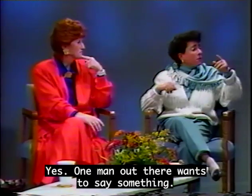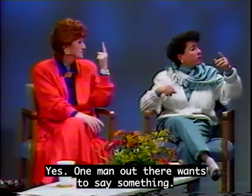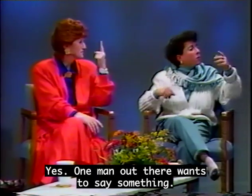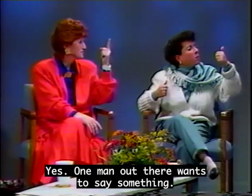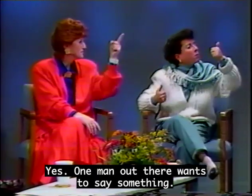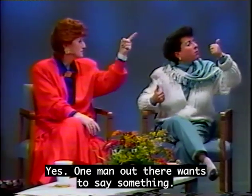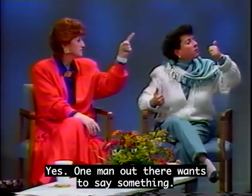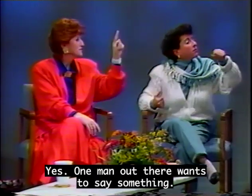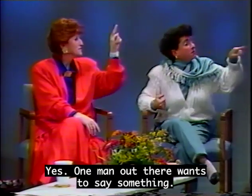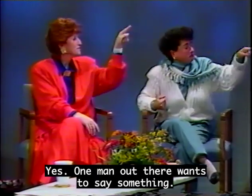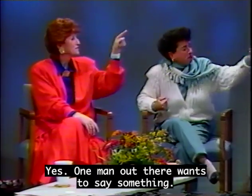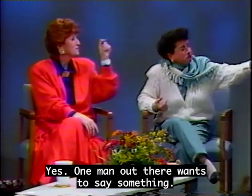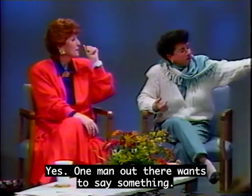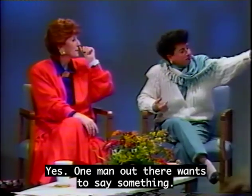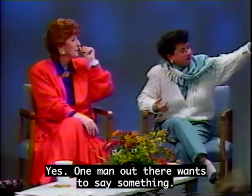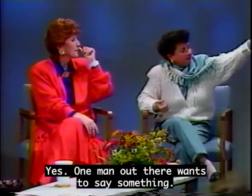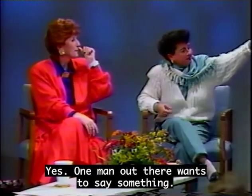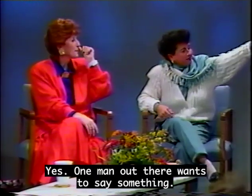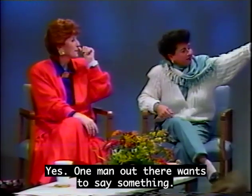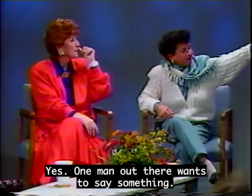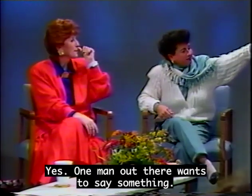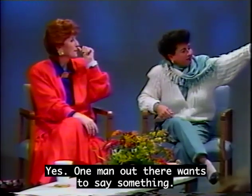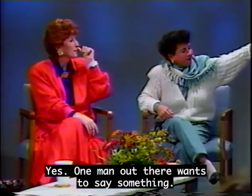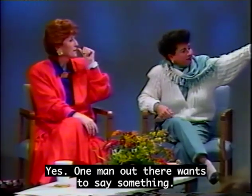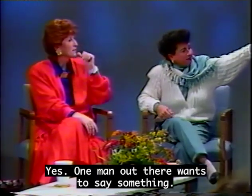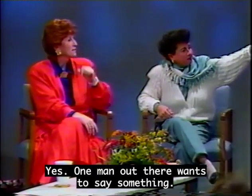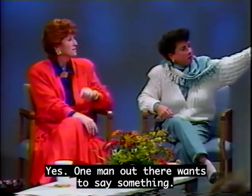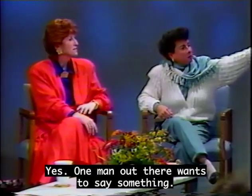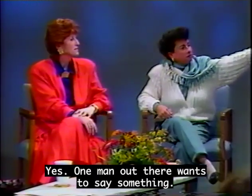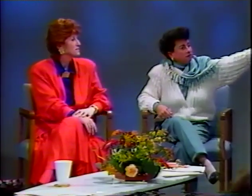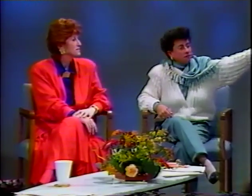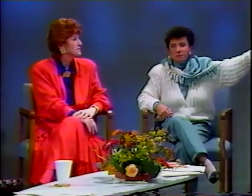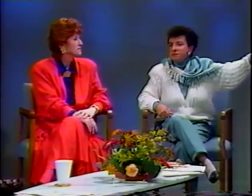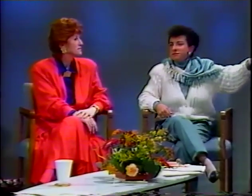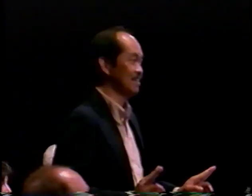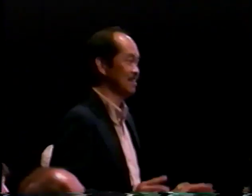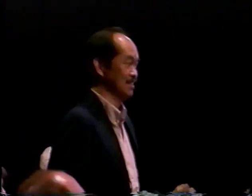Yes, there's one man out there wants to say something.